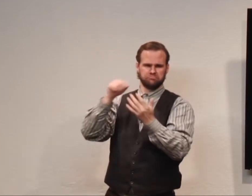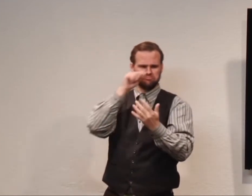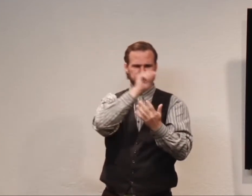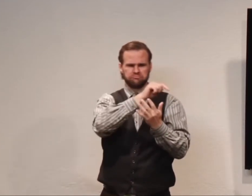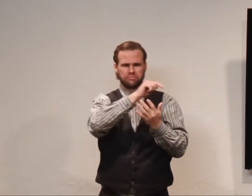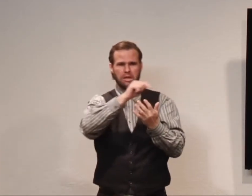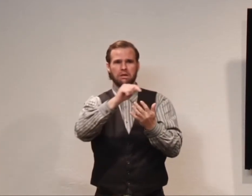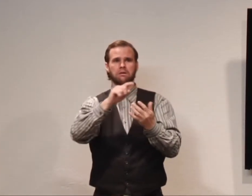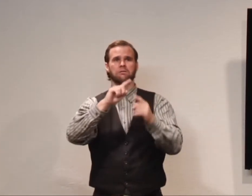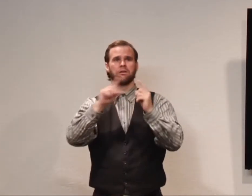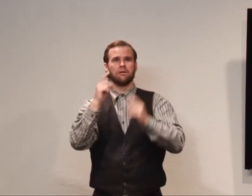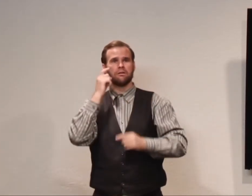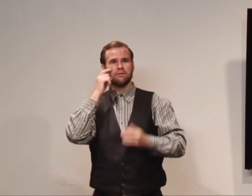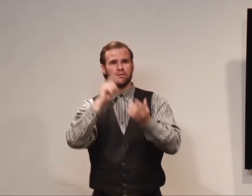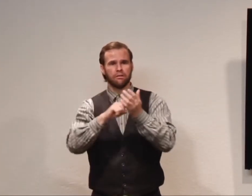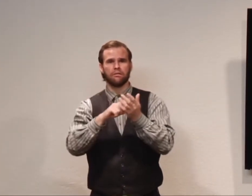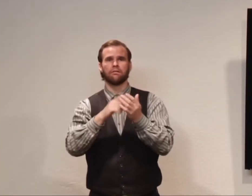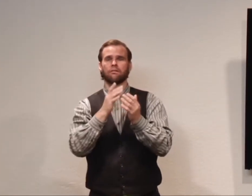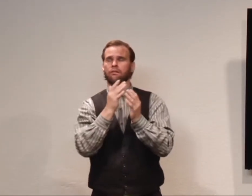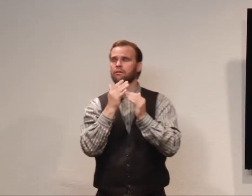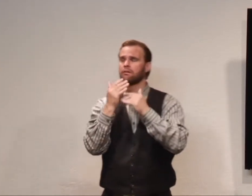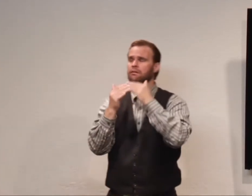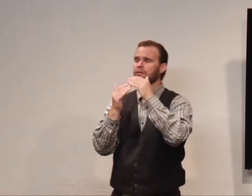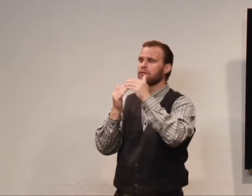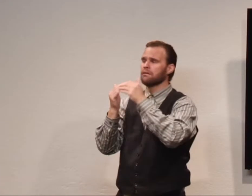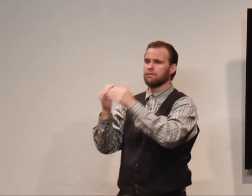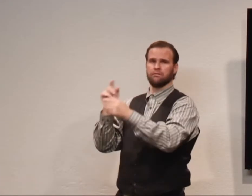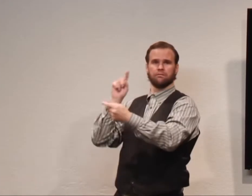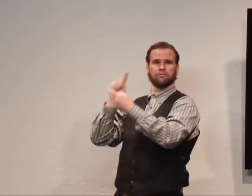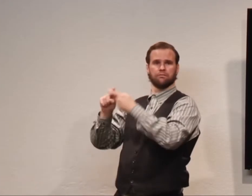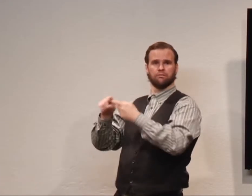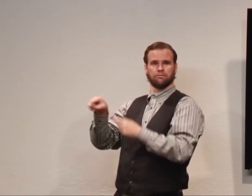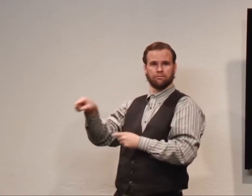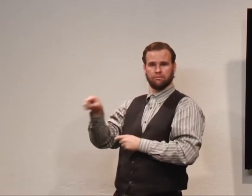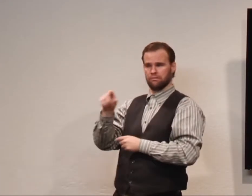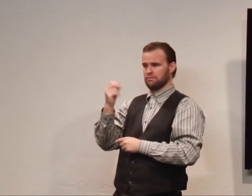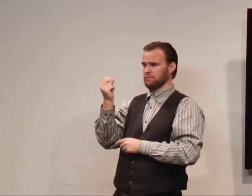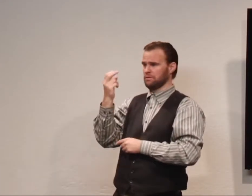would have relationship with God.